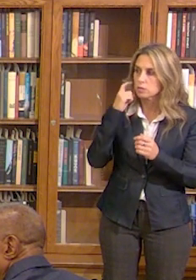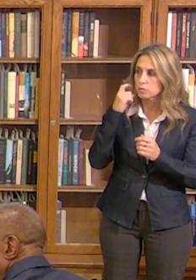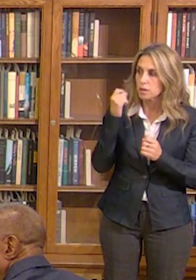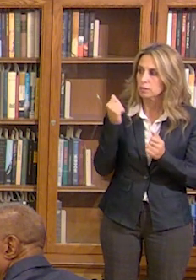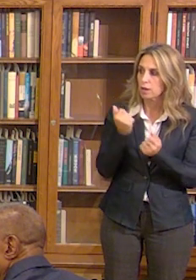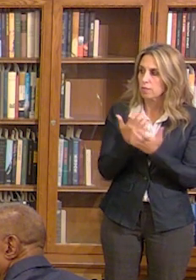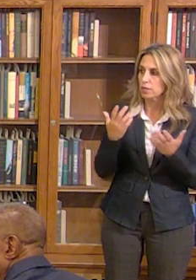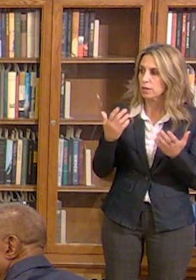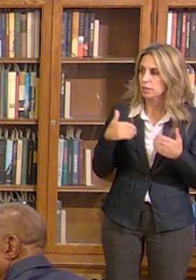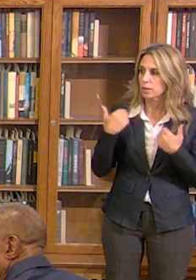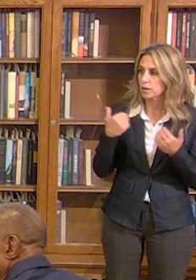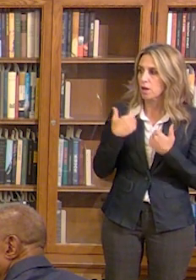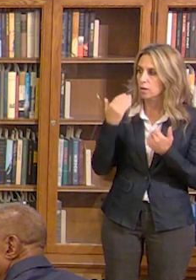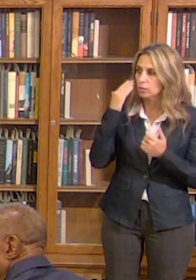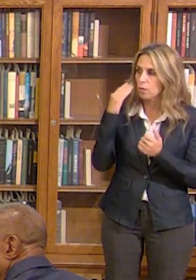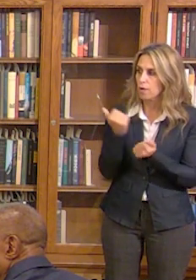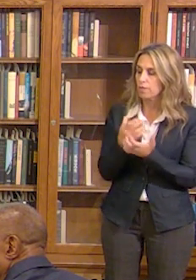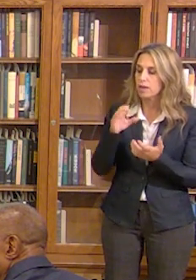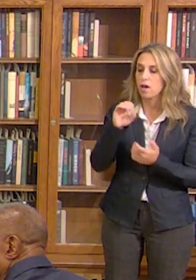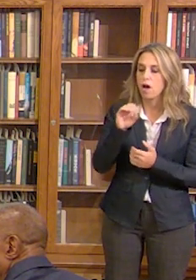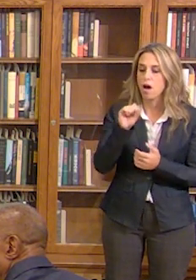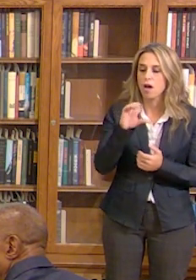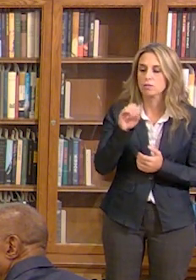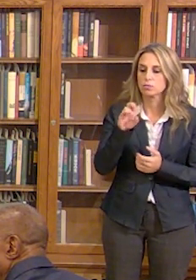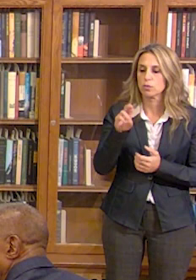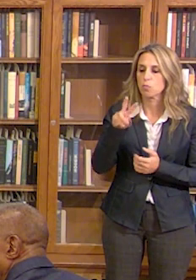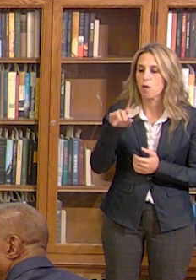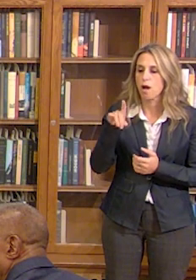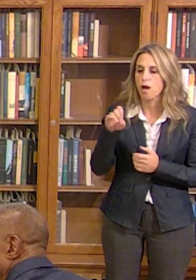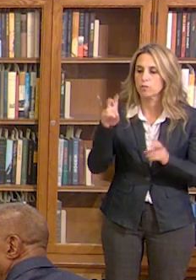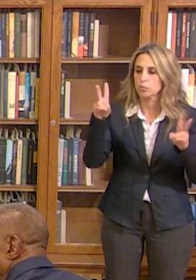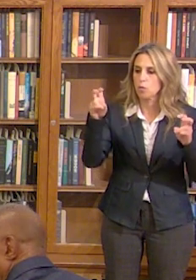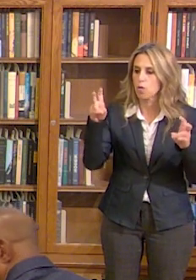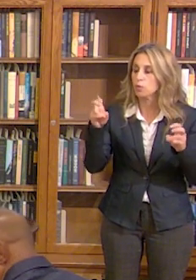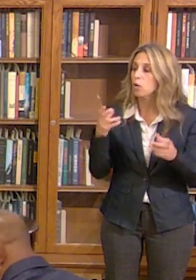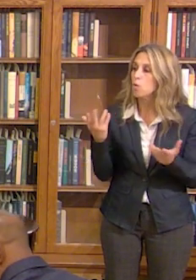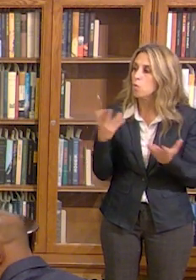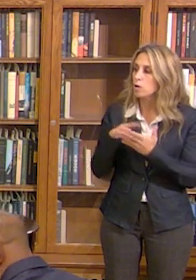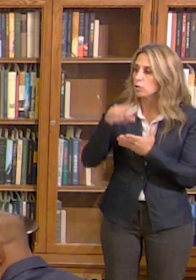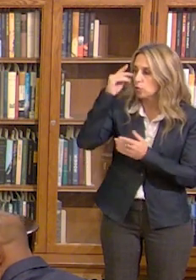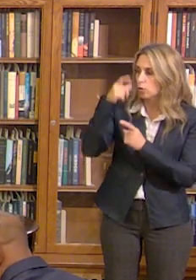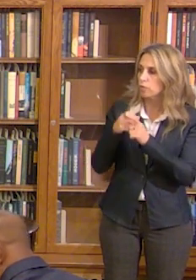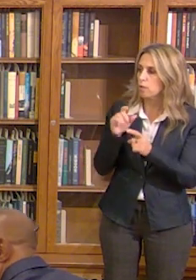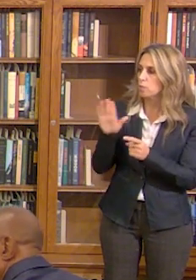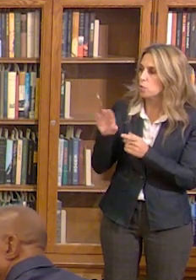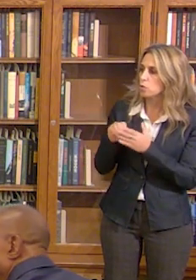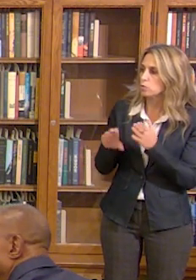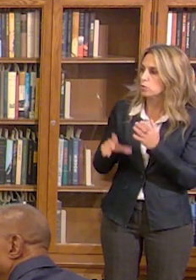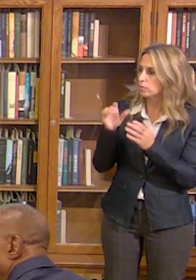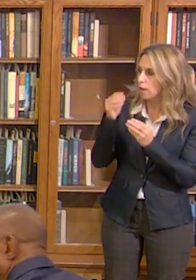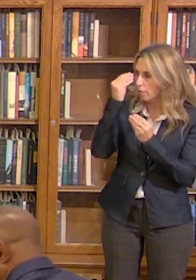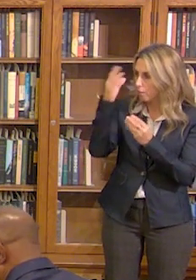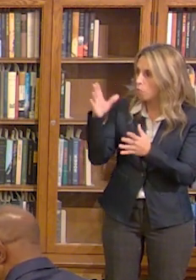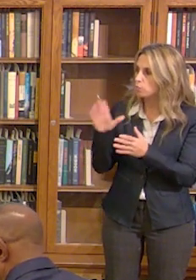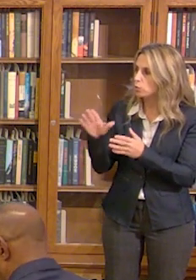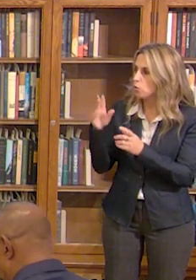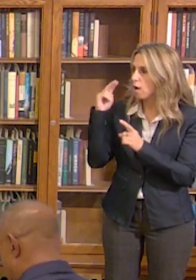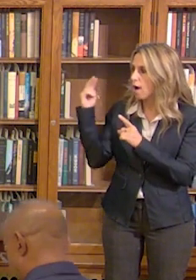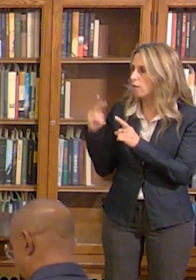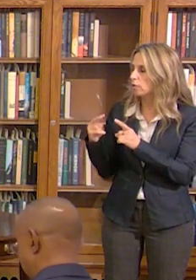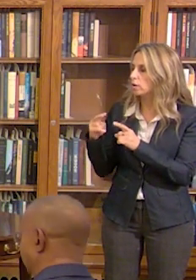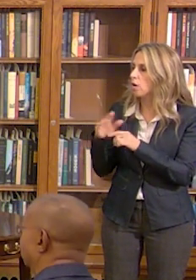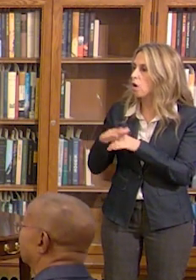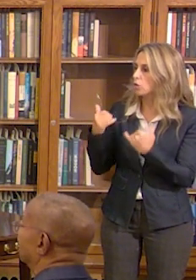know everything that's an Osco wild quote that they have here what if you learned from your students that has informed your outlook on current